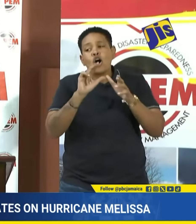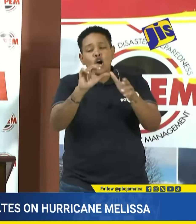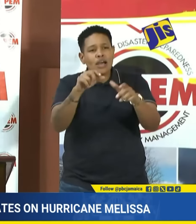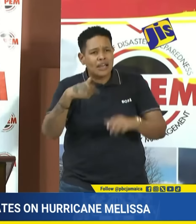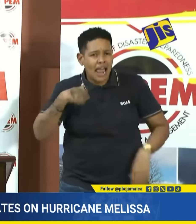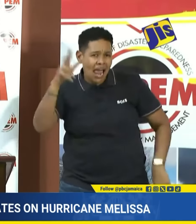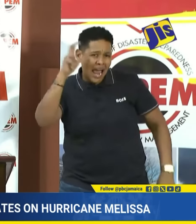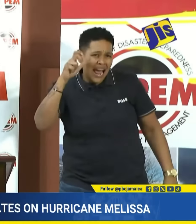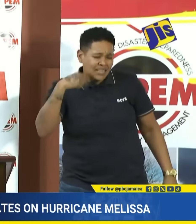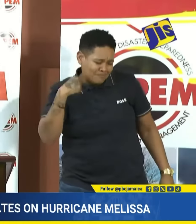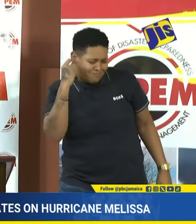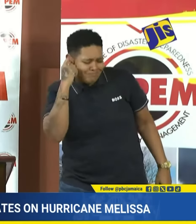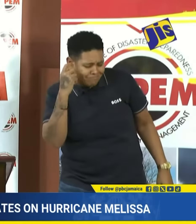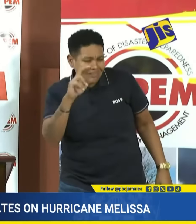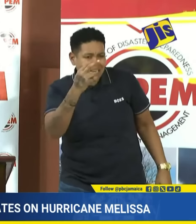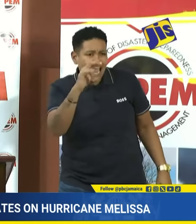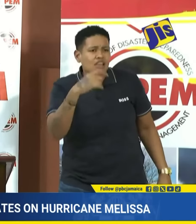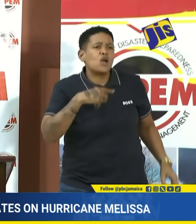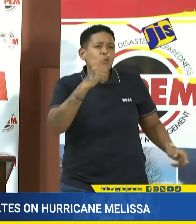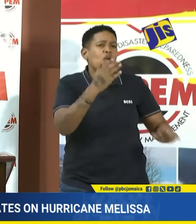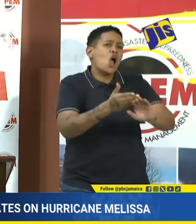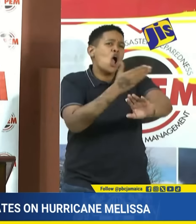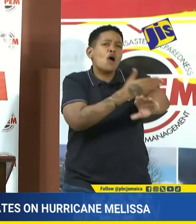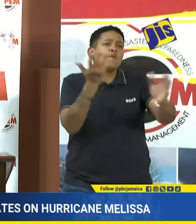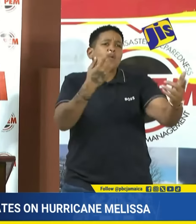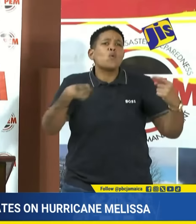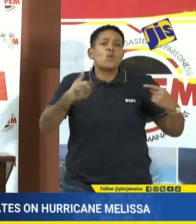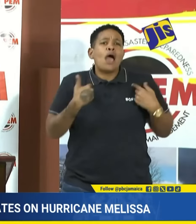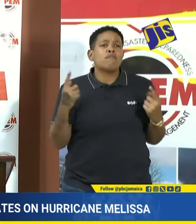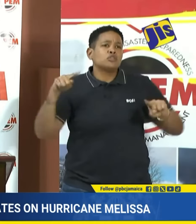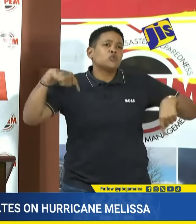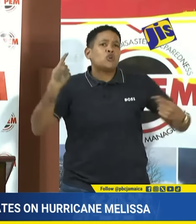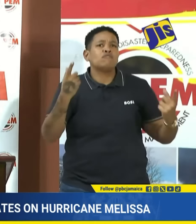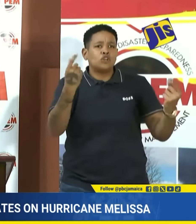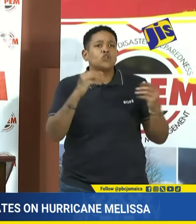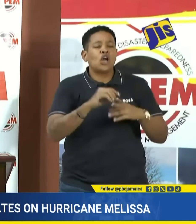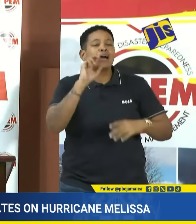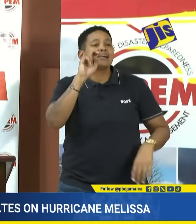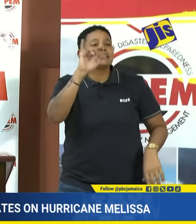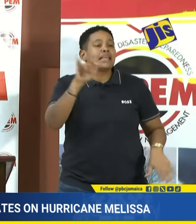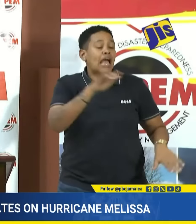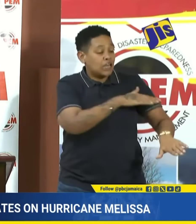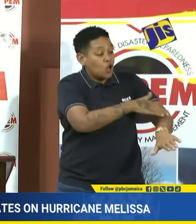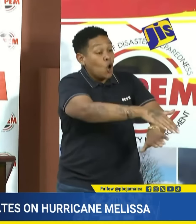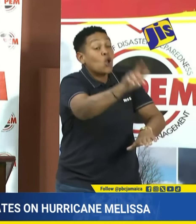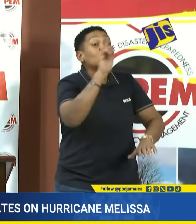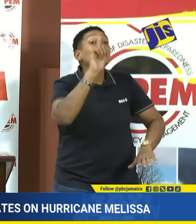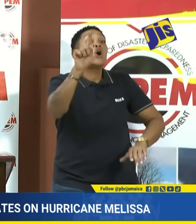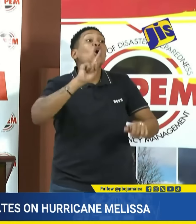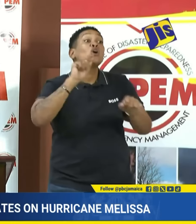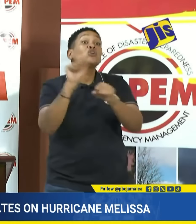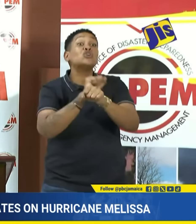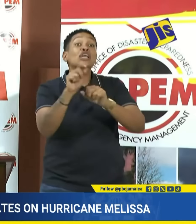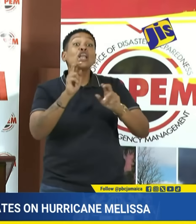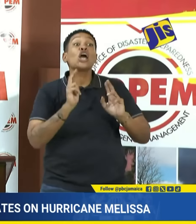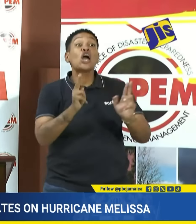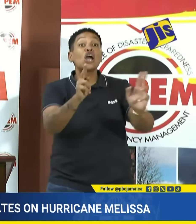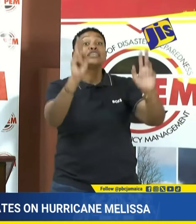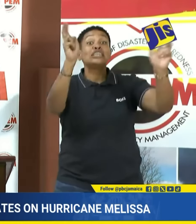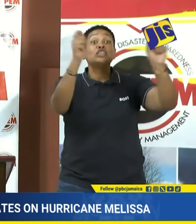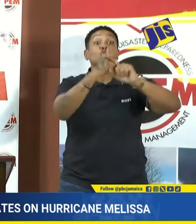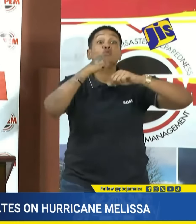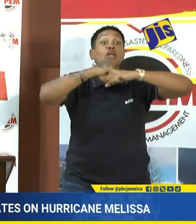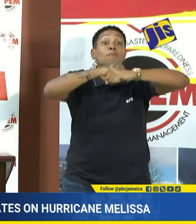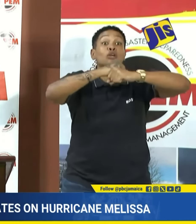listened to the question from my hearer, and I just wanted to give a quick update as to what we have done at the Sandy Gully. So the initial urgent matter was